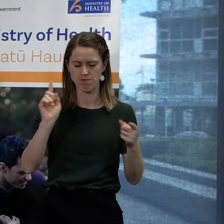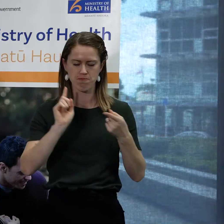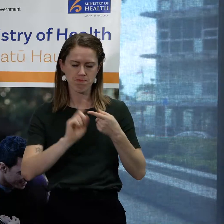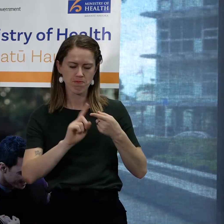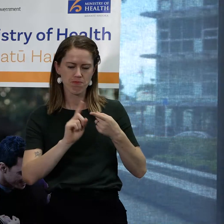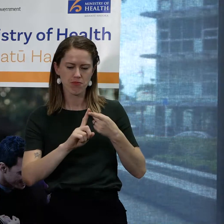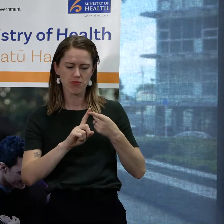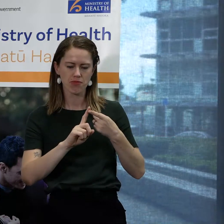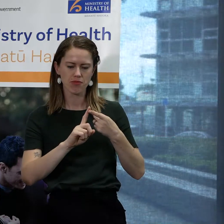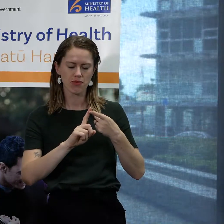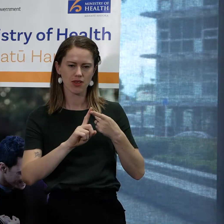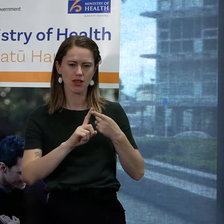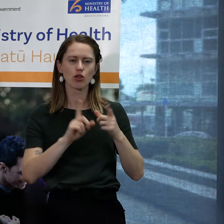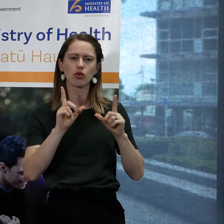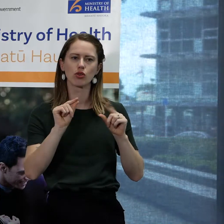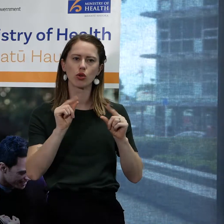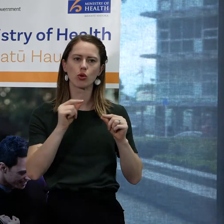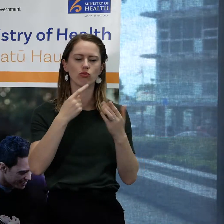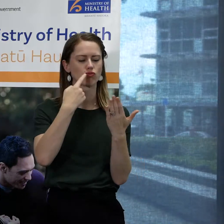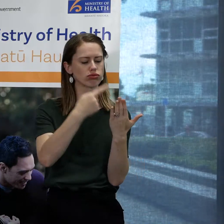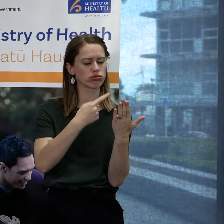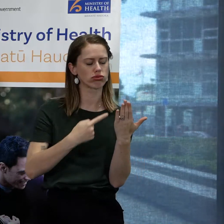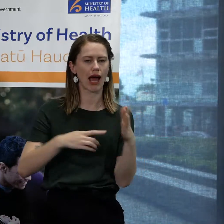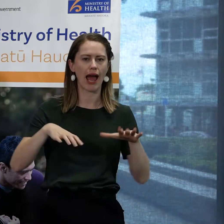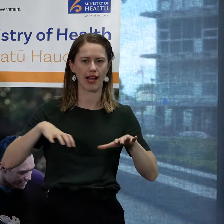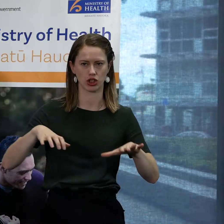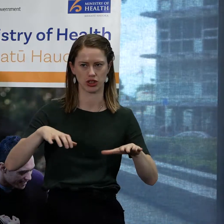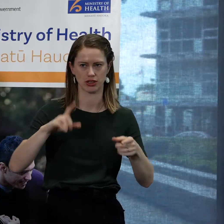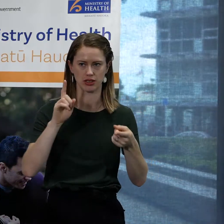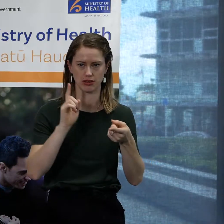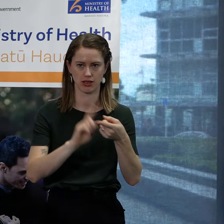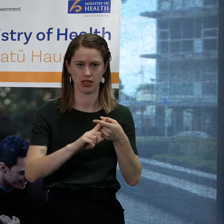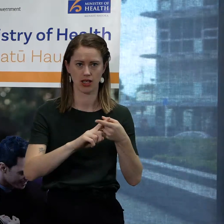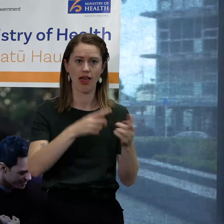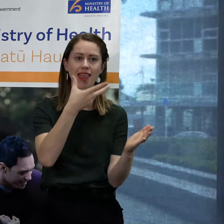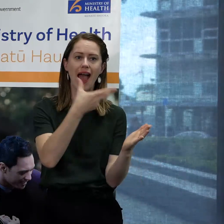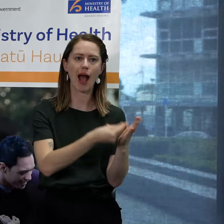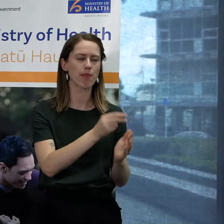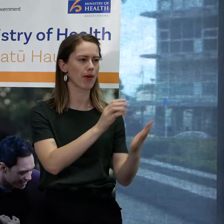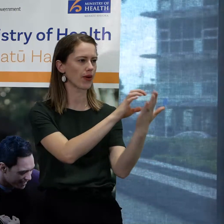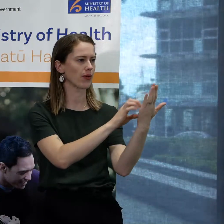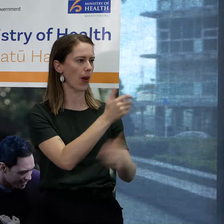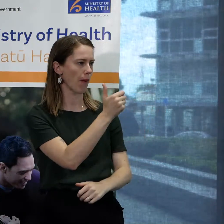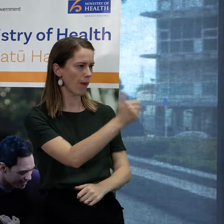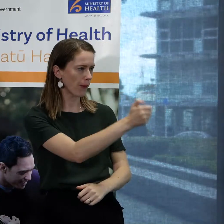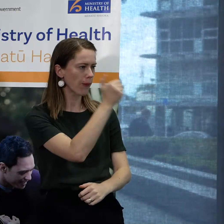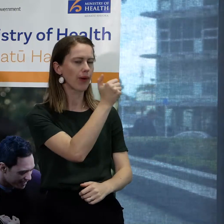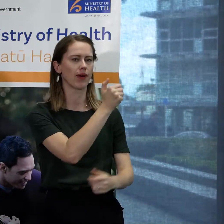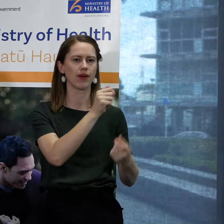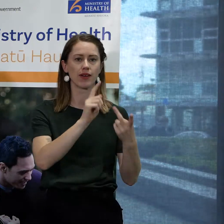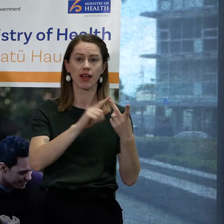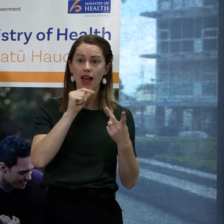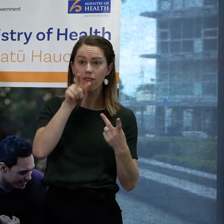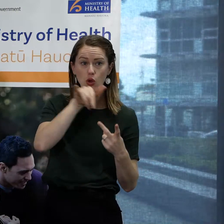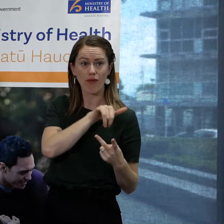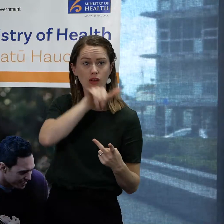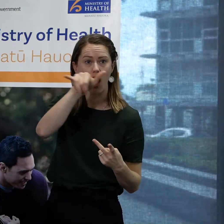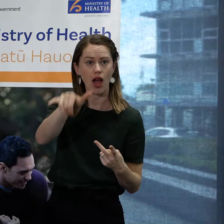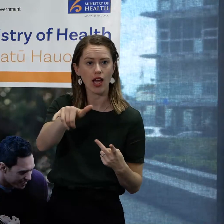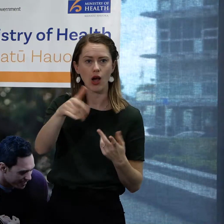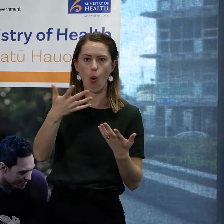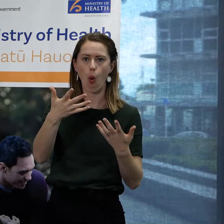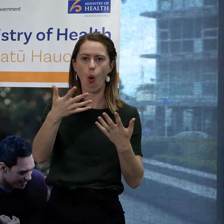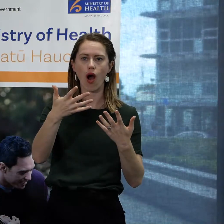the precautions that we can all take, and those few actions, including using the app to record where you've been. If you are flying or taking